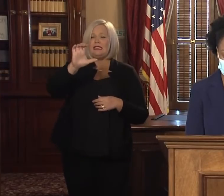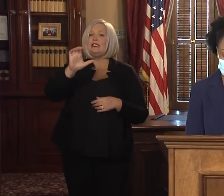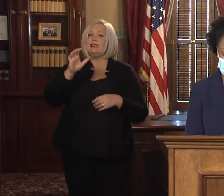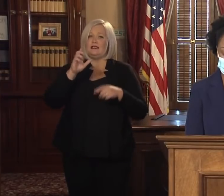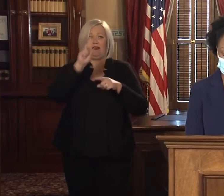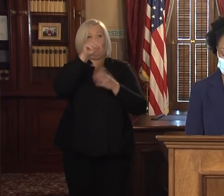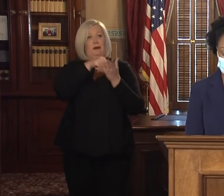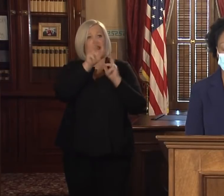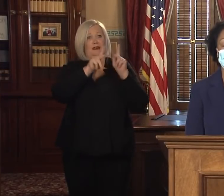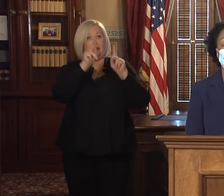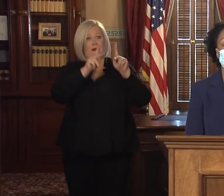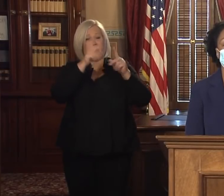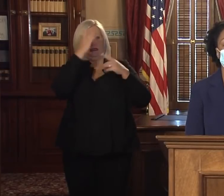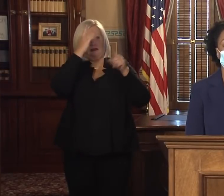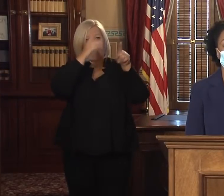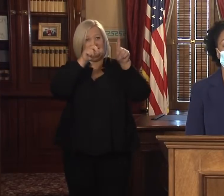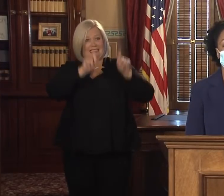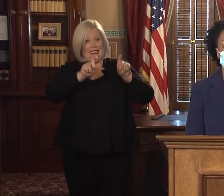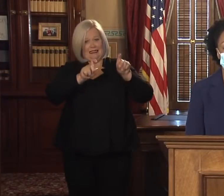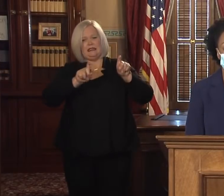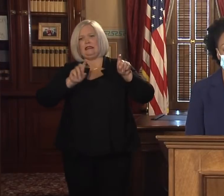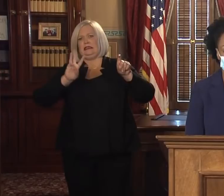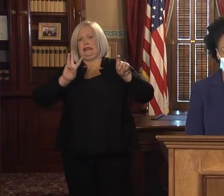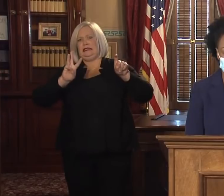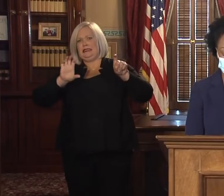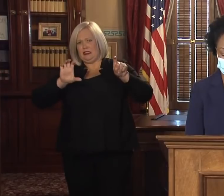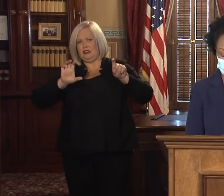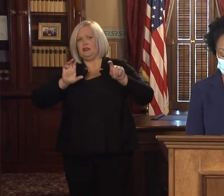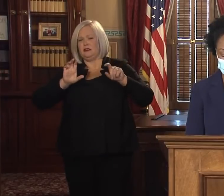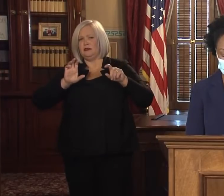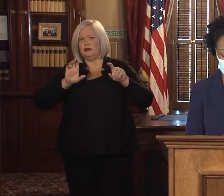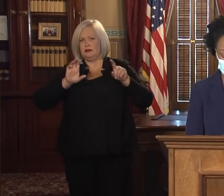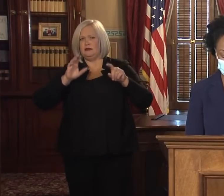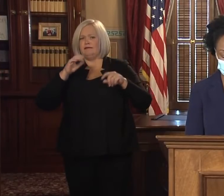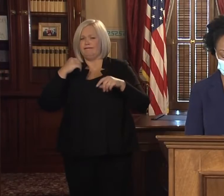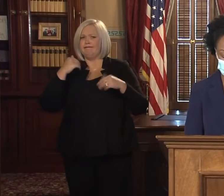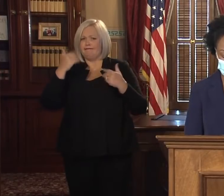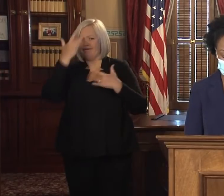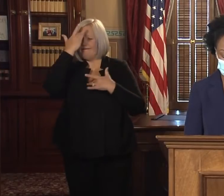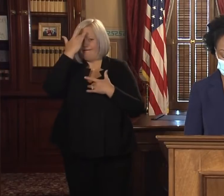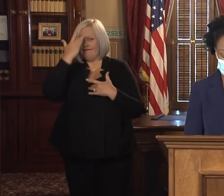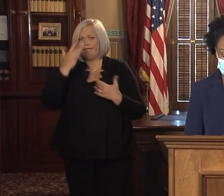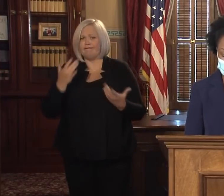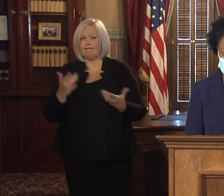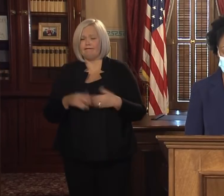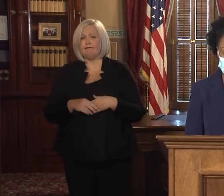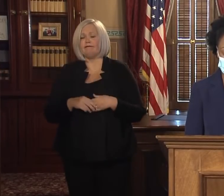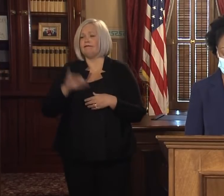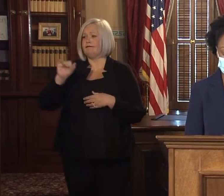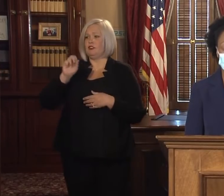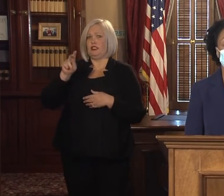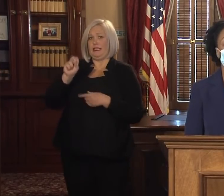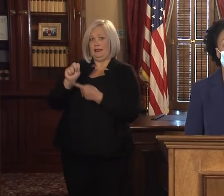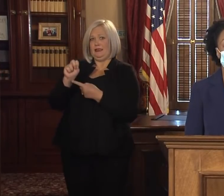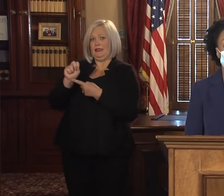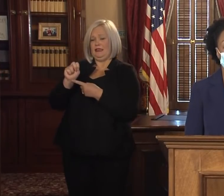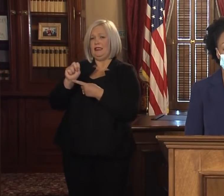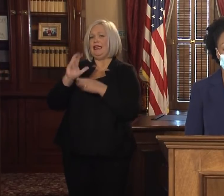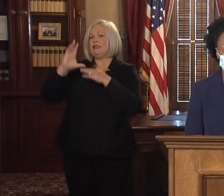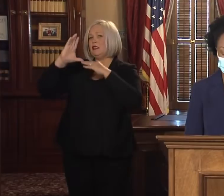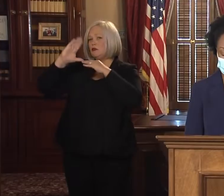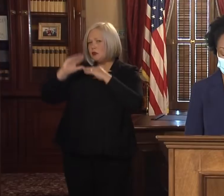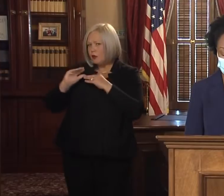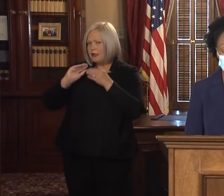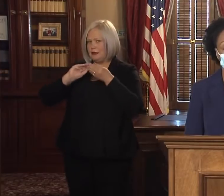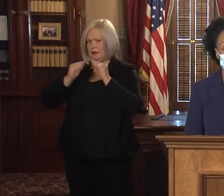per million and between 5.5 and 7.7% positivity. The Jackson region now has our lowest